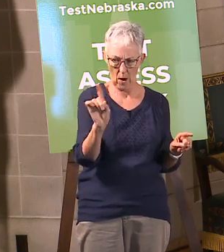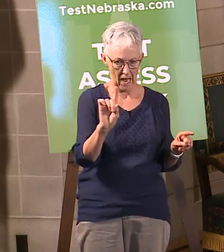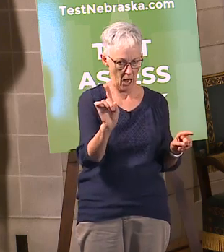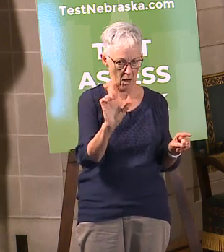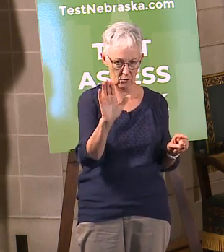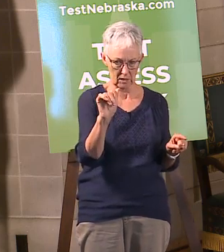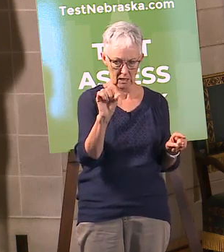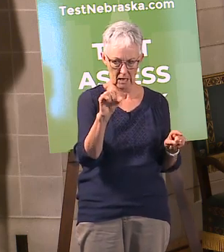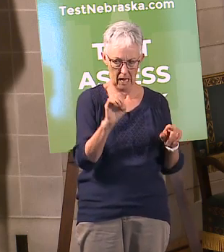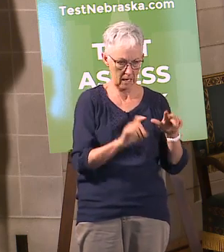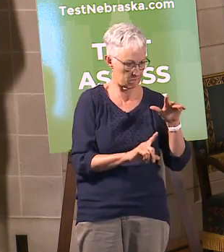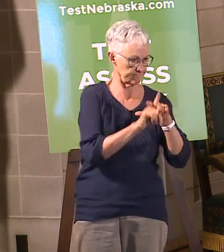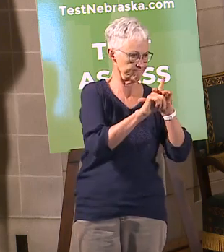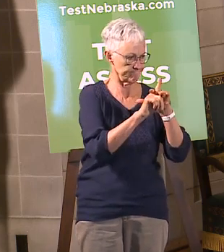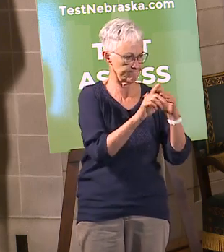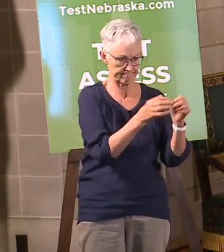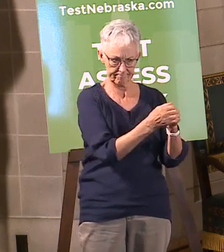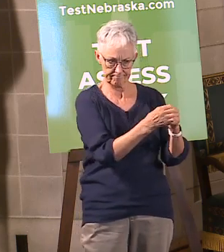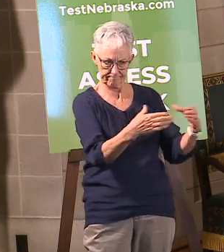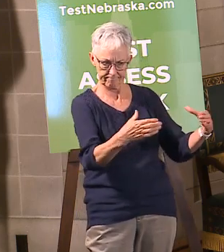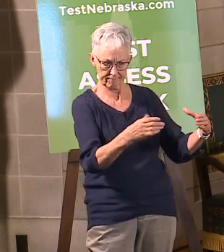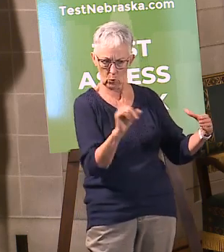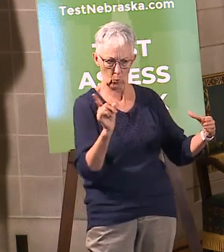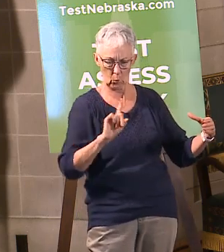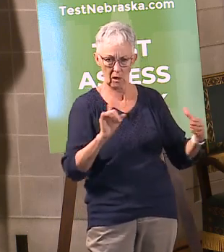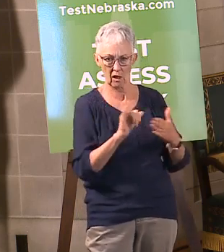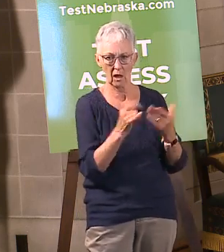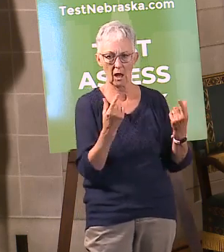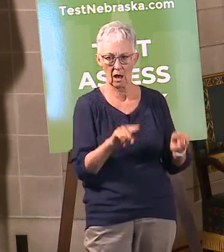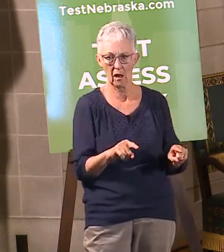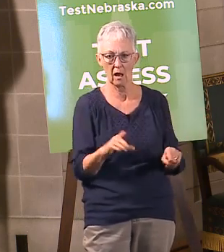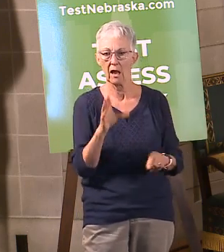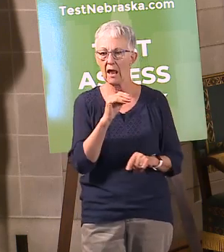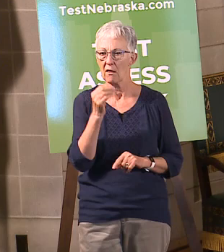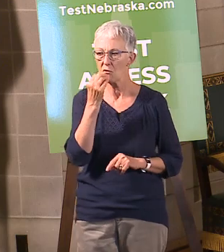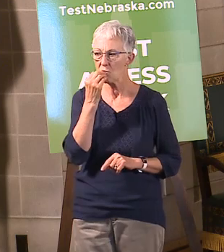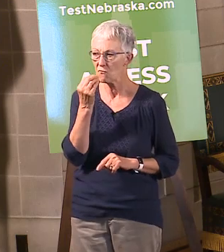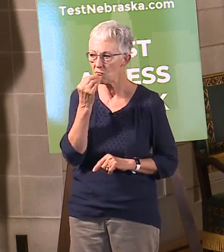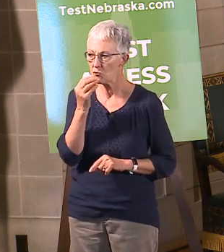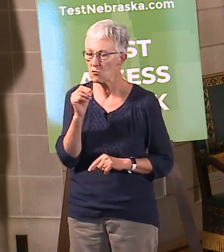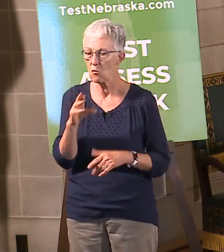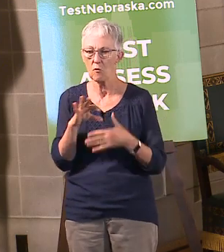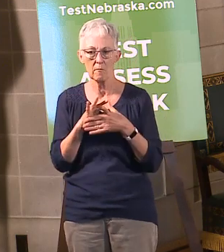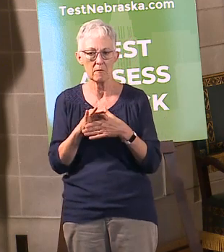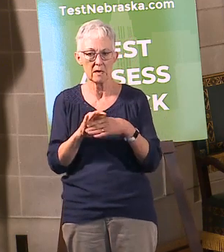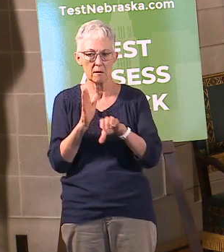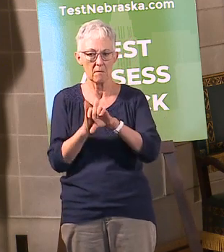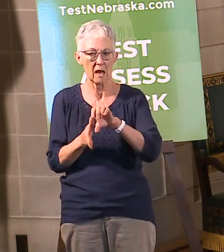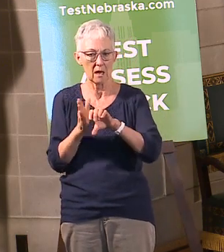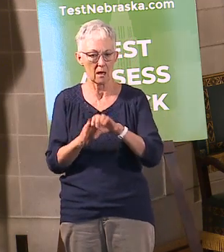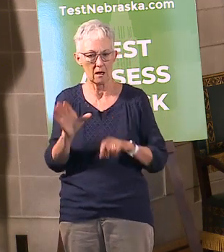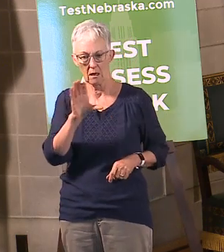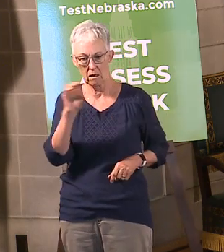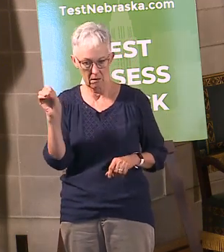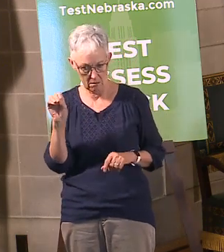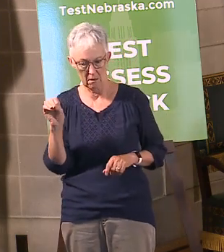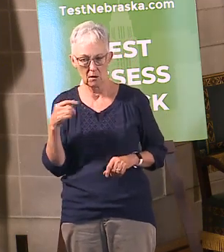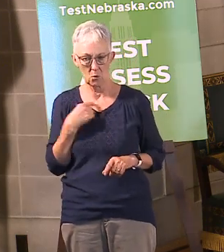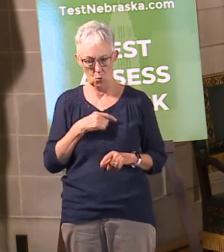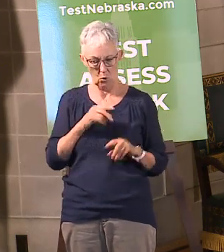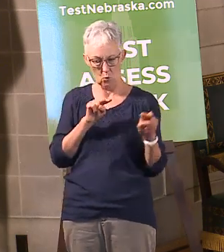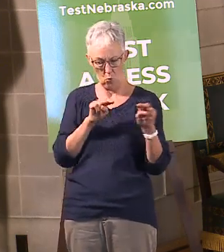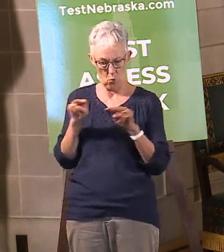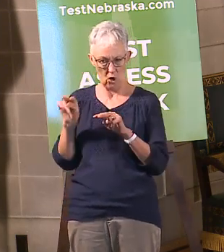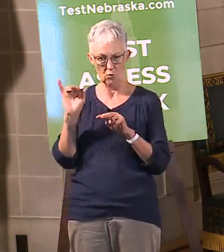industry, that is one of the reasons, again, very difficult place to be able to socially isolate at work and so forth.